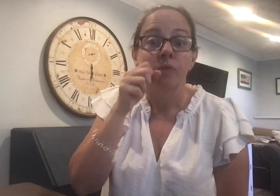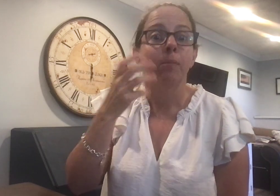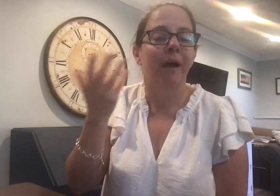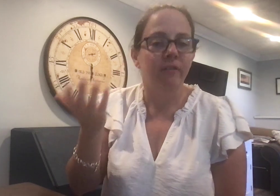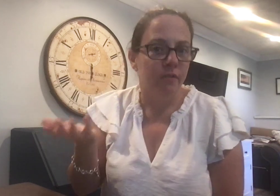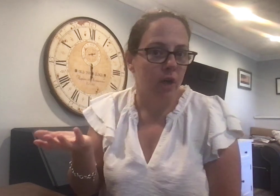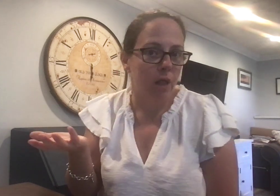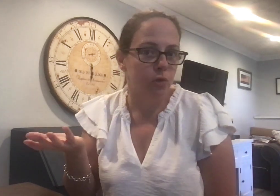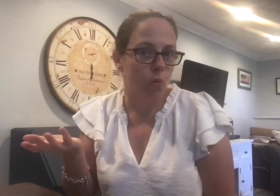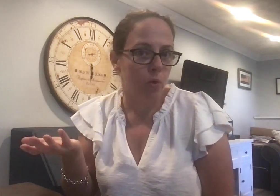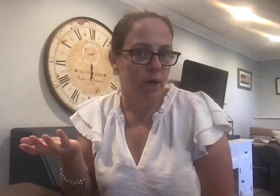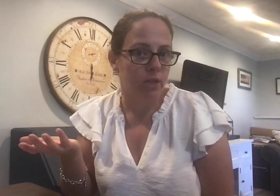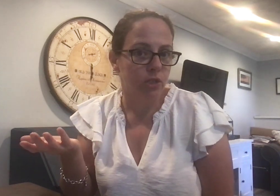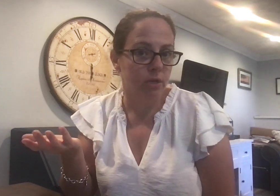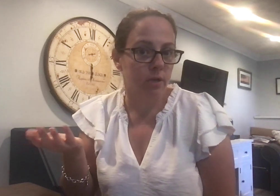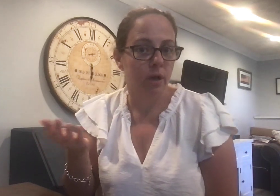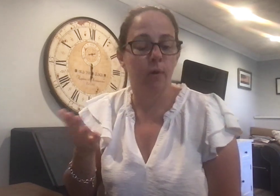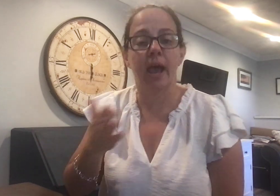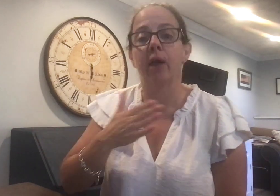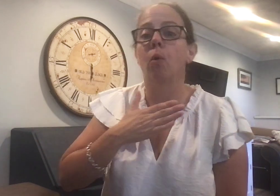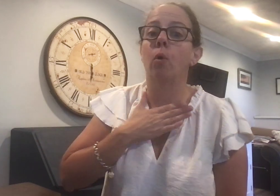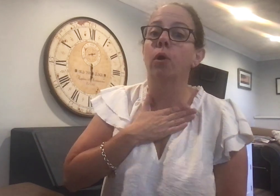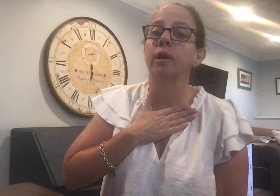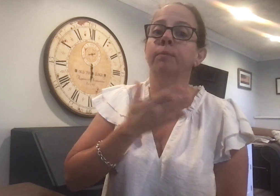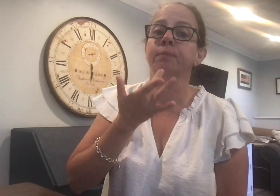my favorite color is orange. Okay, or